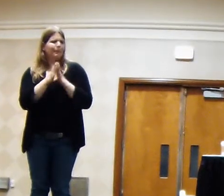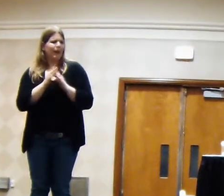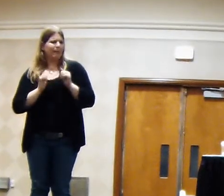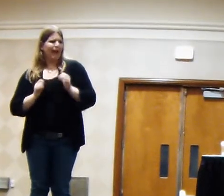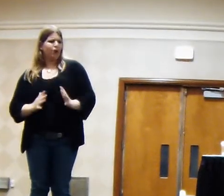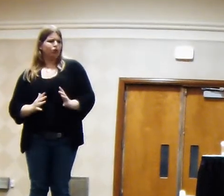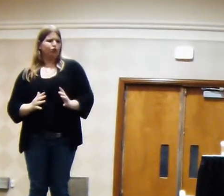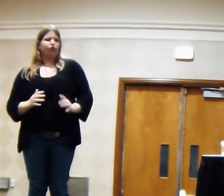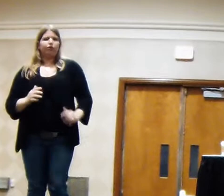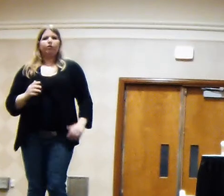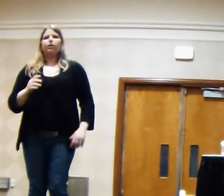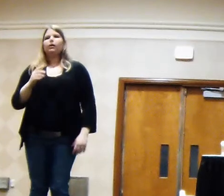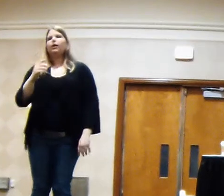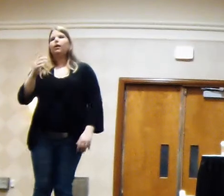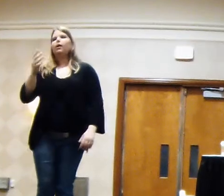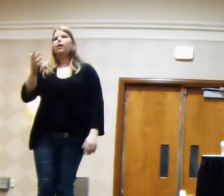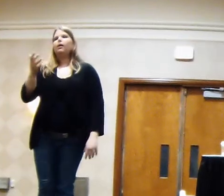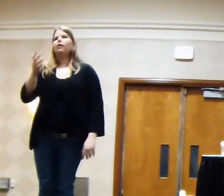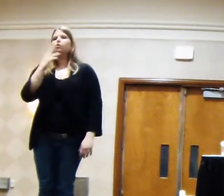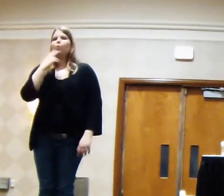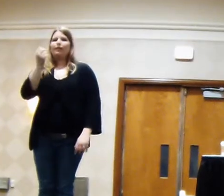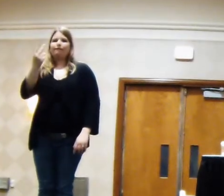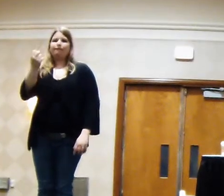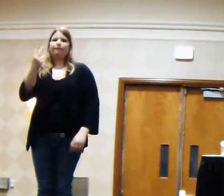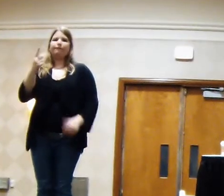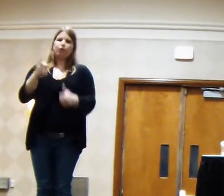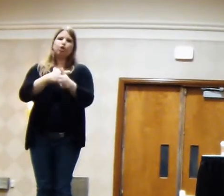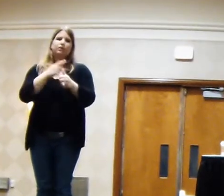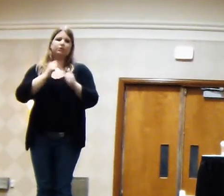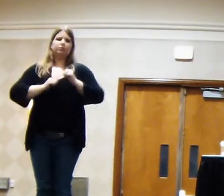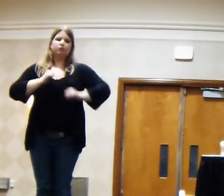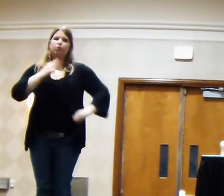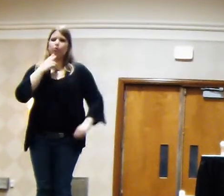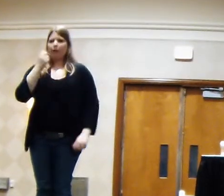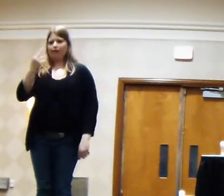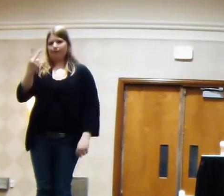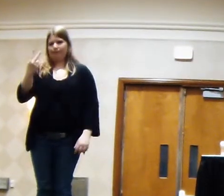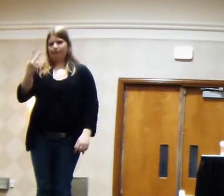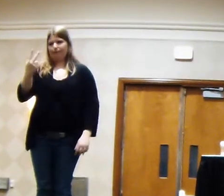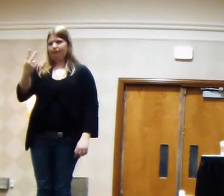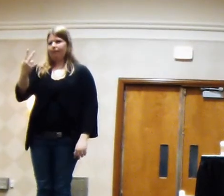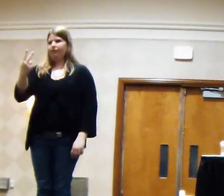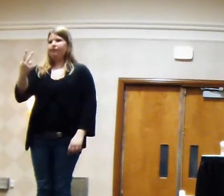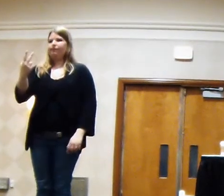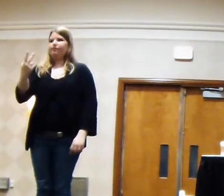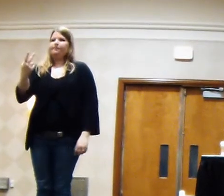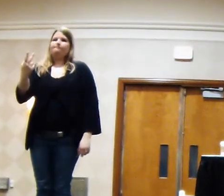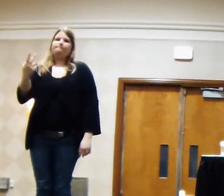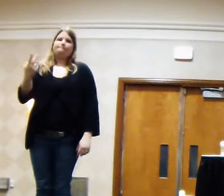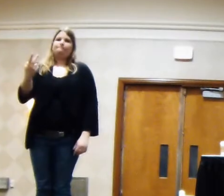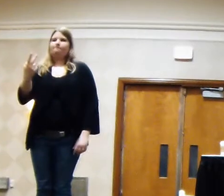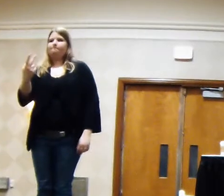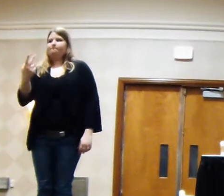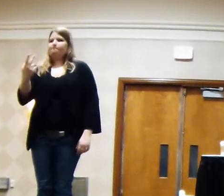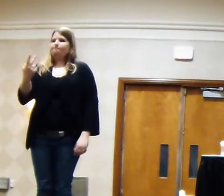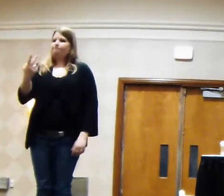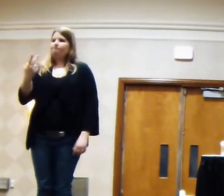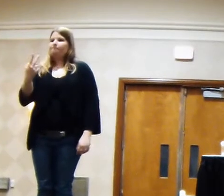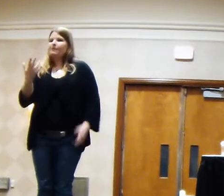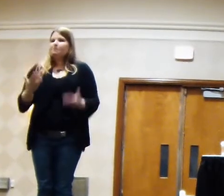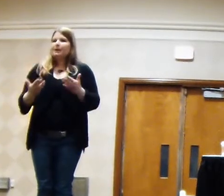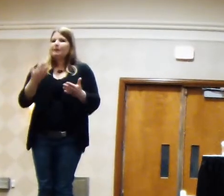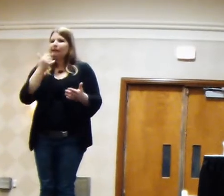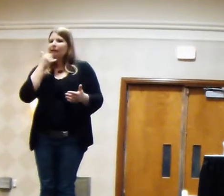act? I did my first play actually when I was like 12. But I didn't really, maybe like 18,